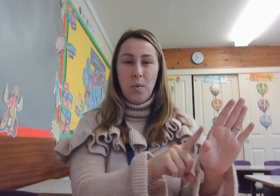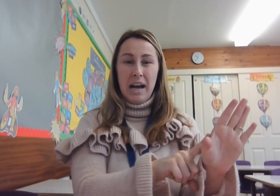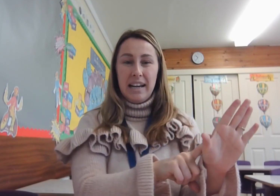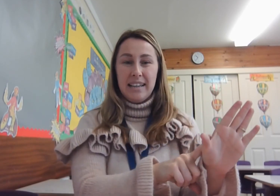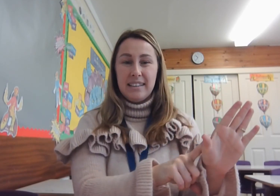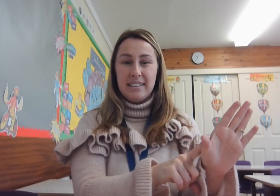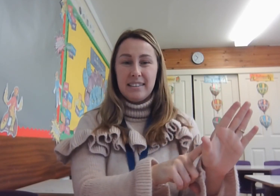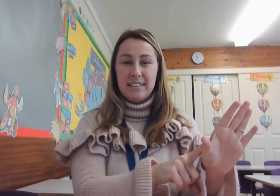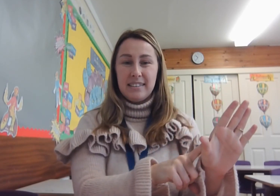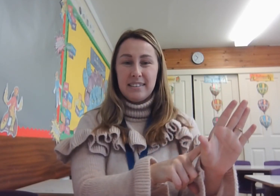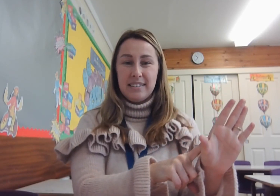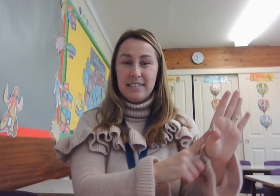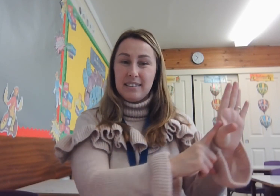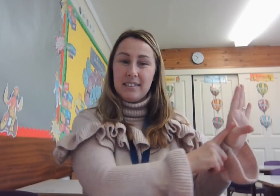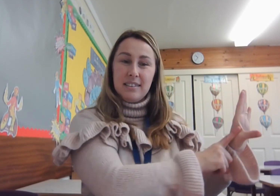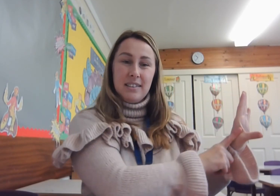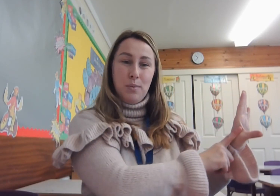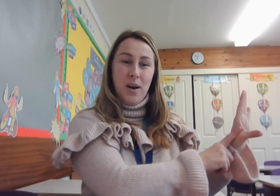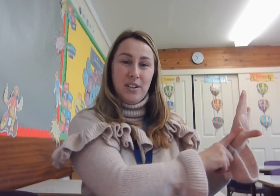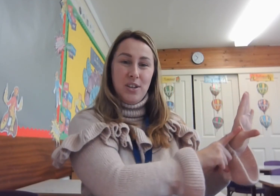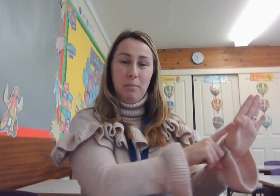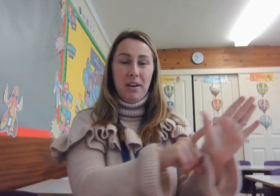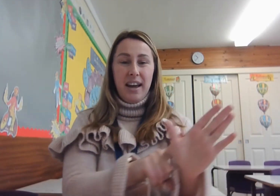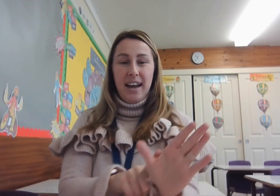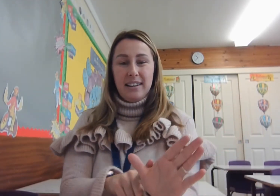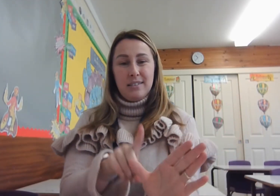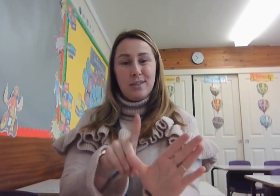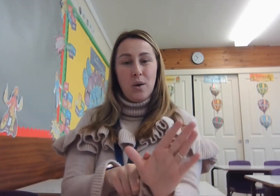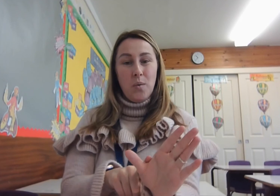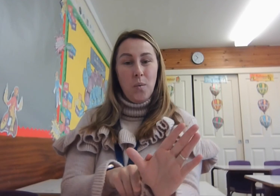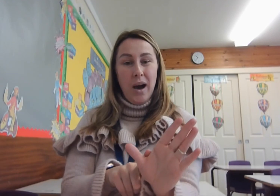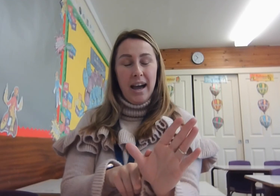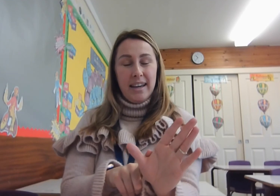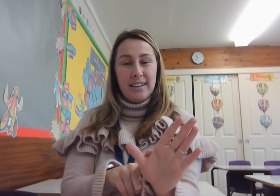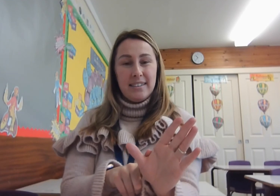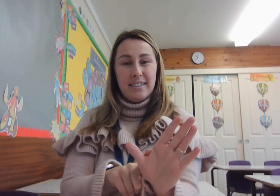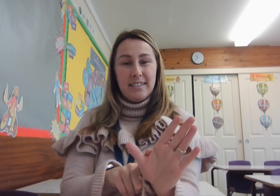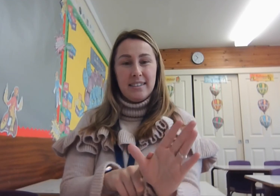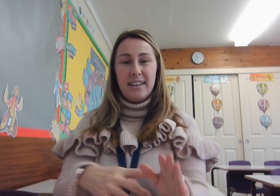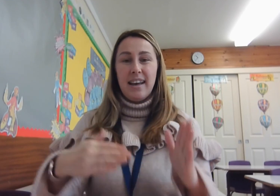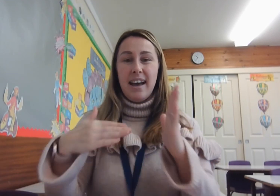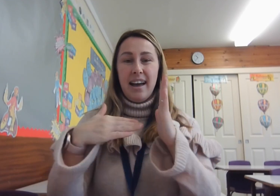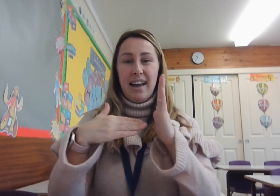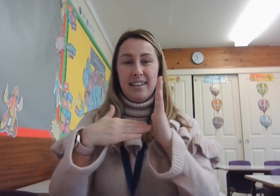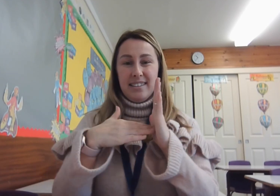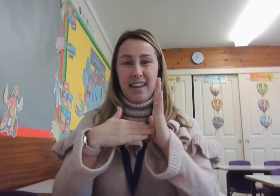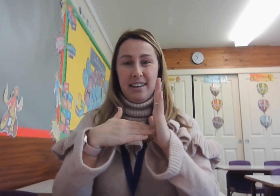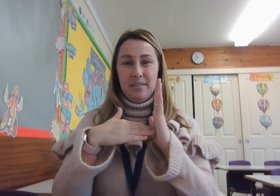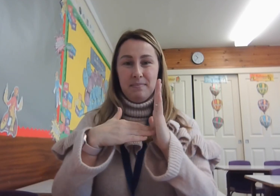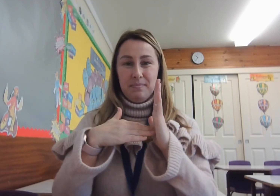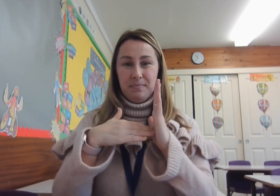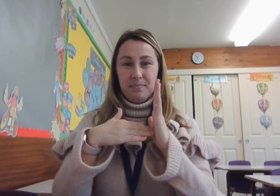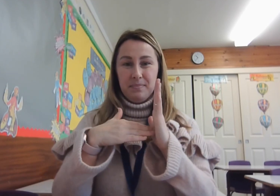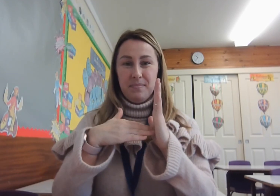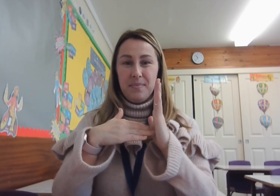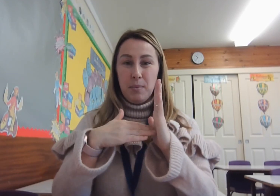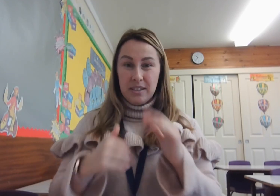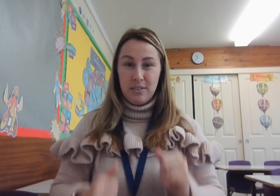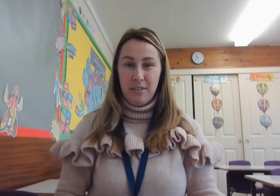Y, the Y shape on our hands, Y, and Z. Well done